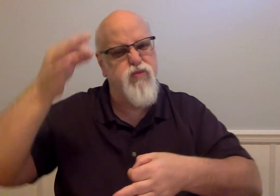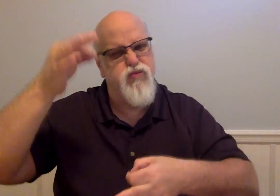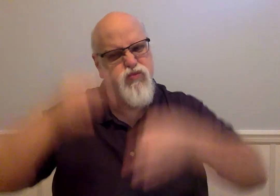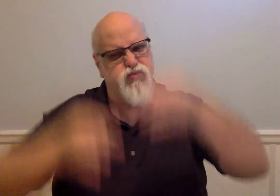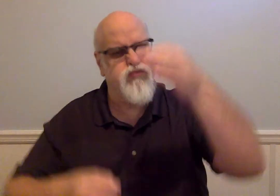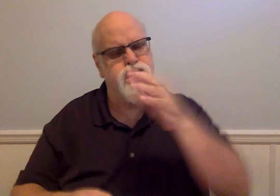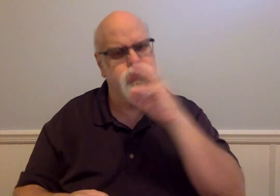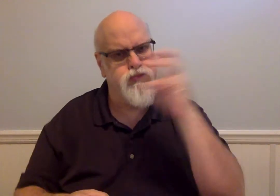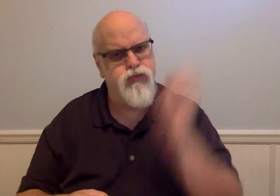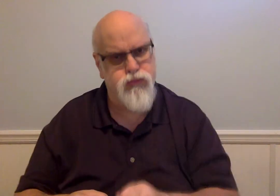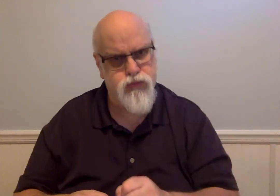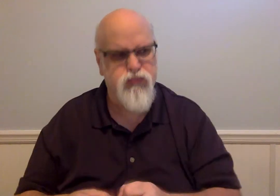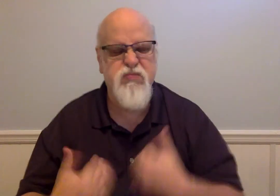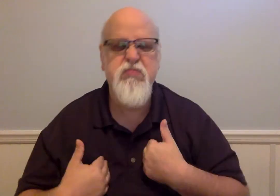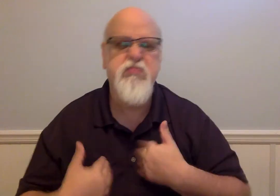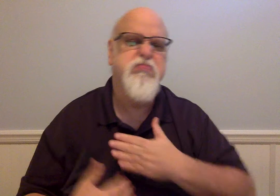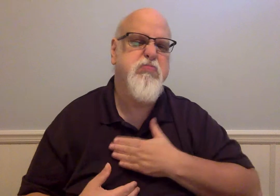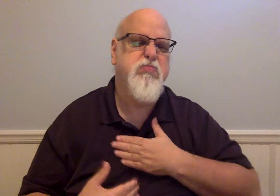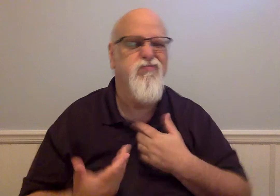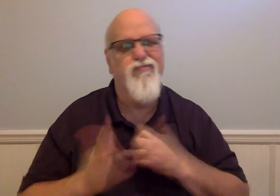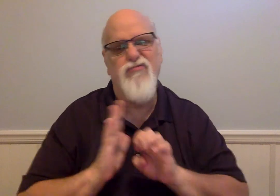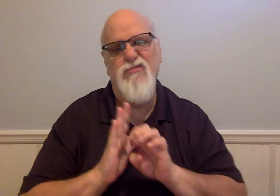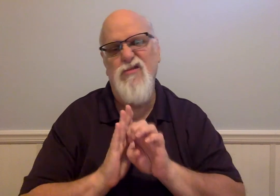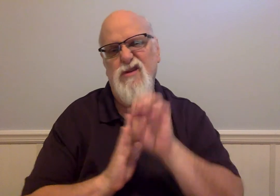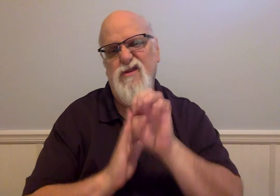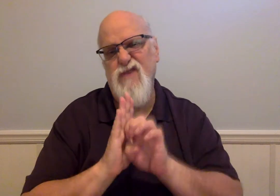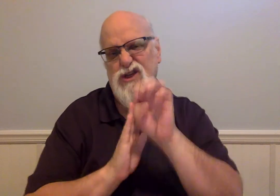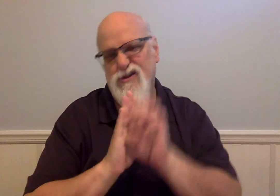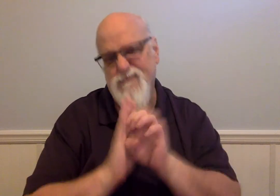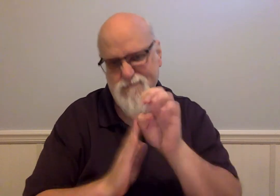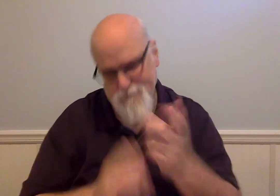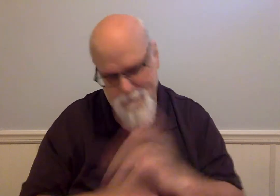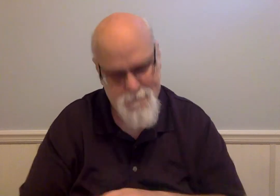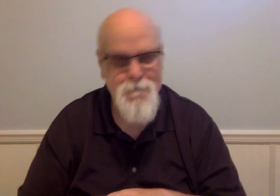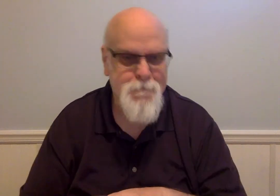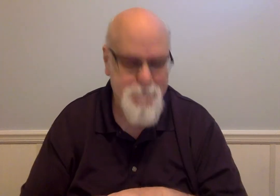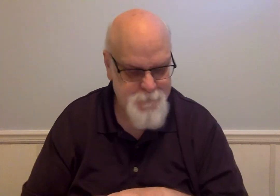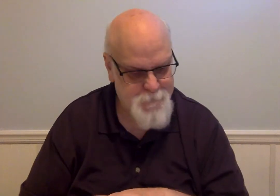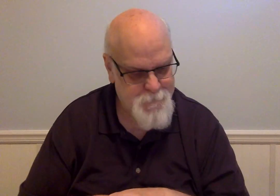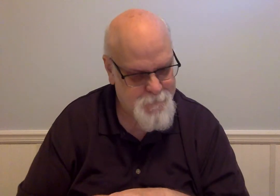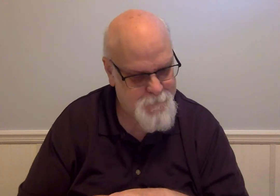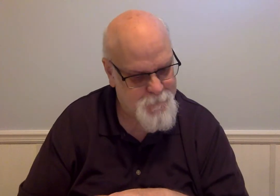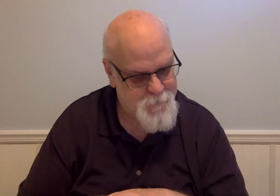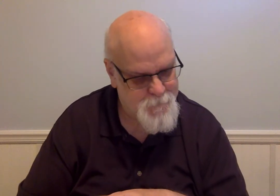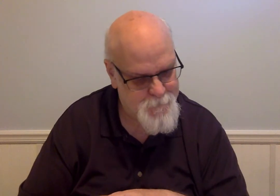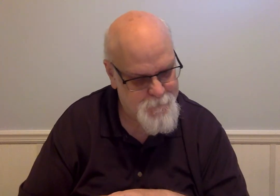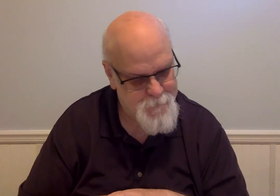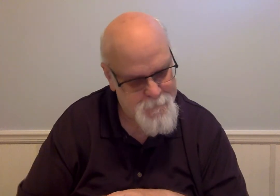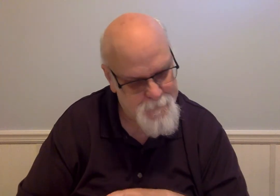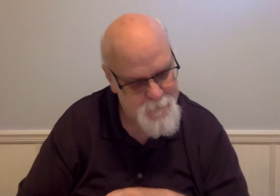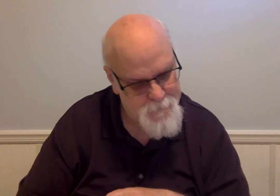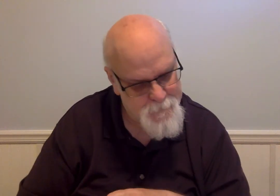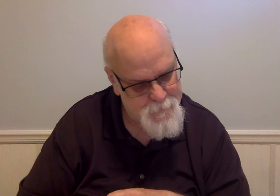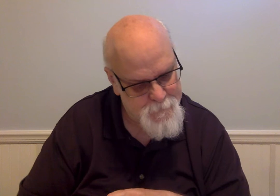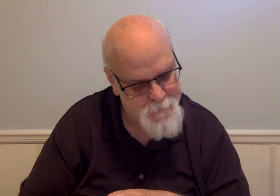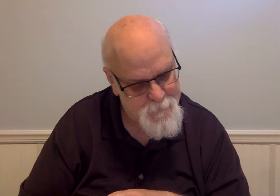an old sign. You're not going to see very many people do it. I tend to just do the E raising up on my hand.